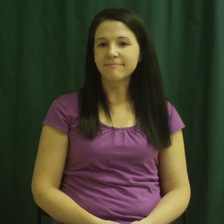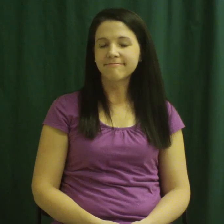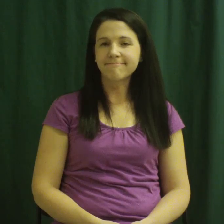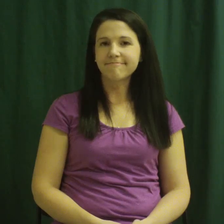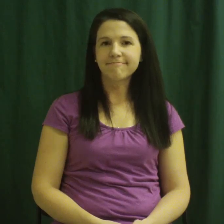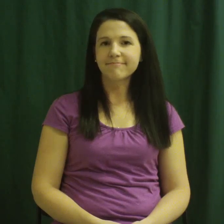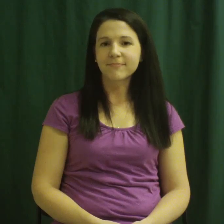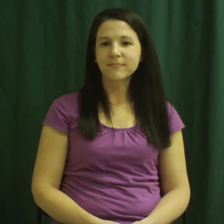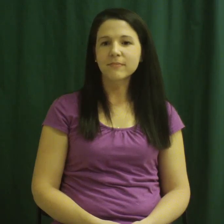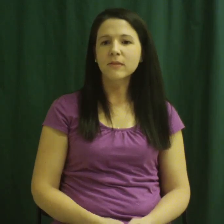How about this group?